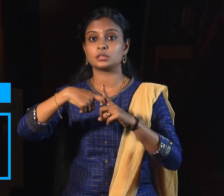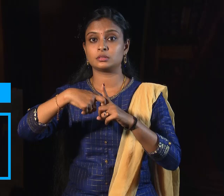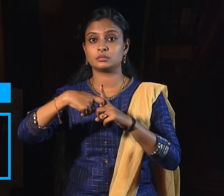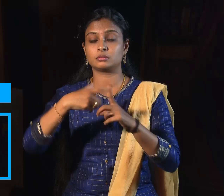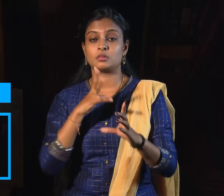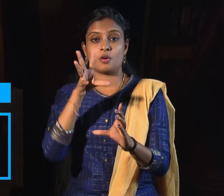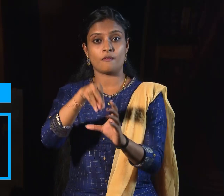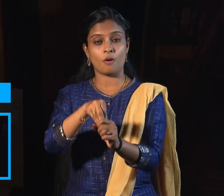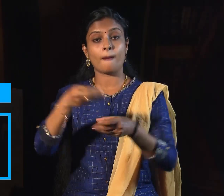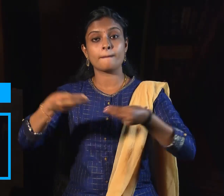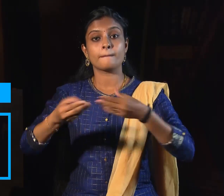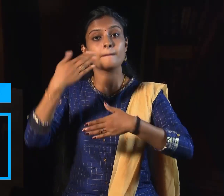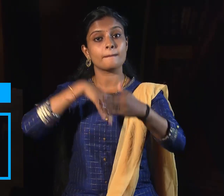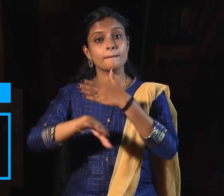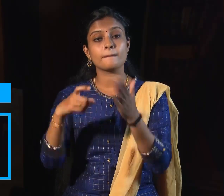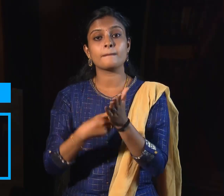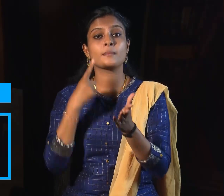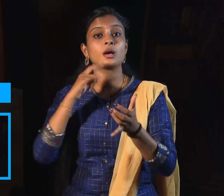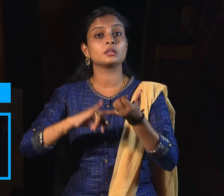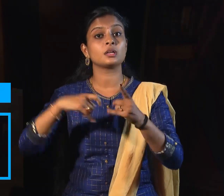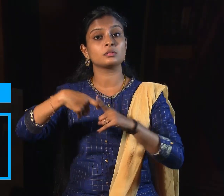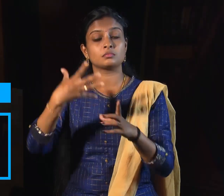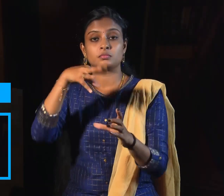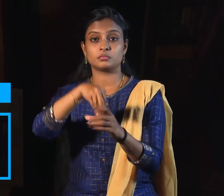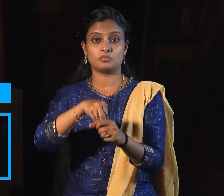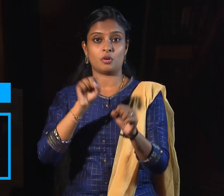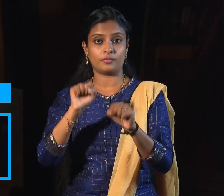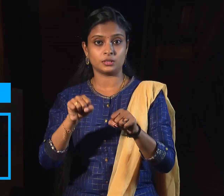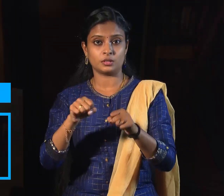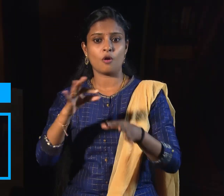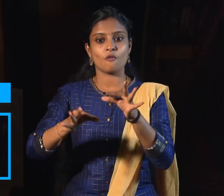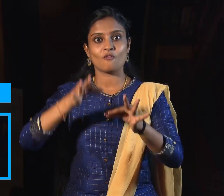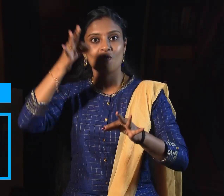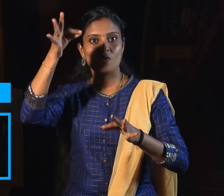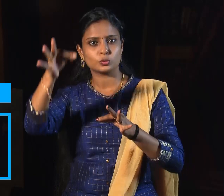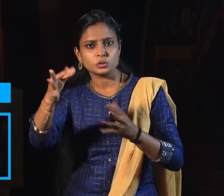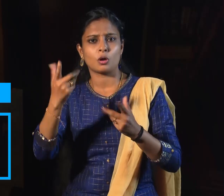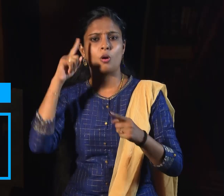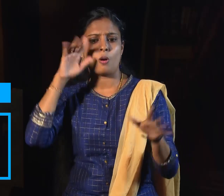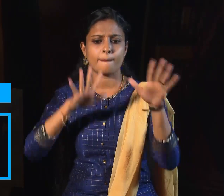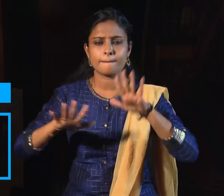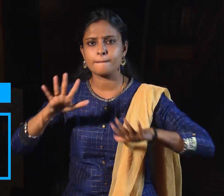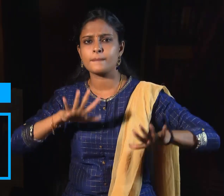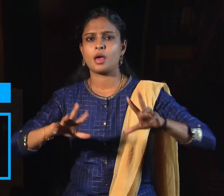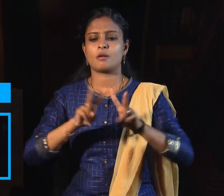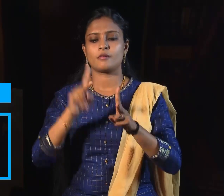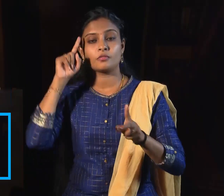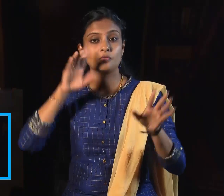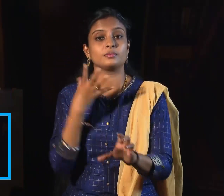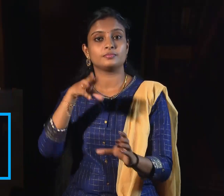in every business. Efforts are made to forecast future events and plan the business strategies